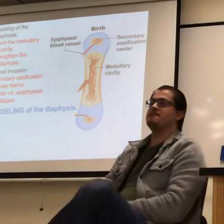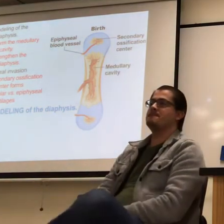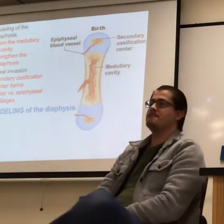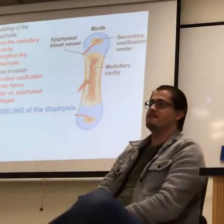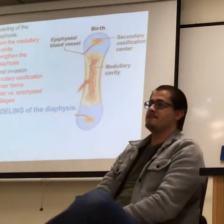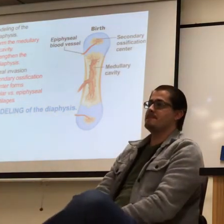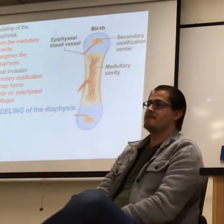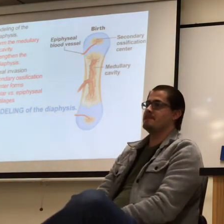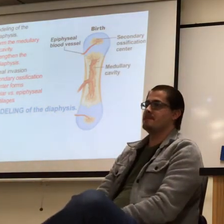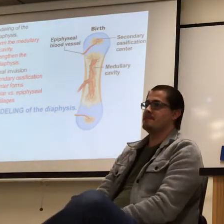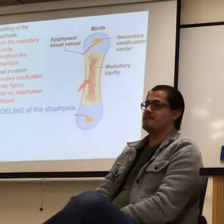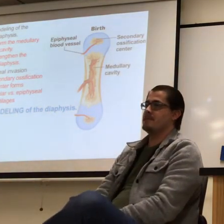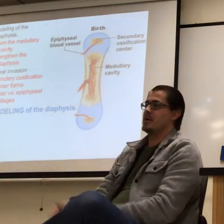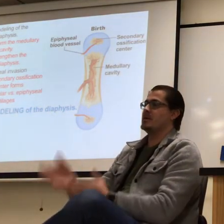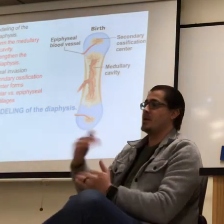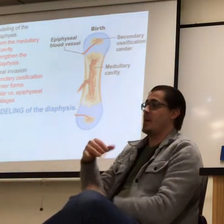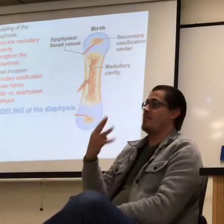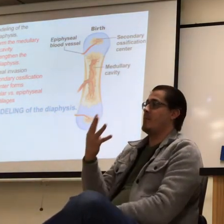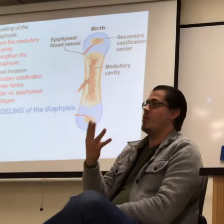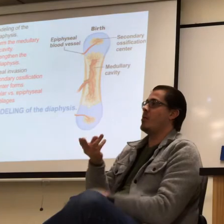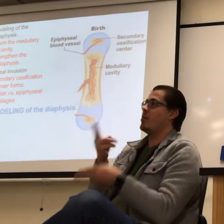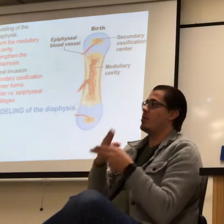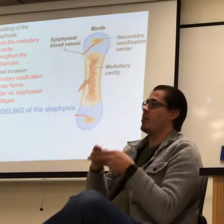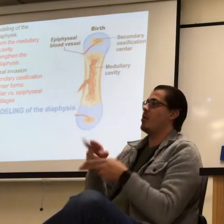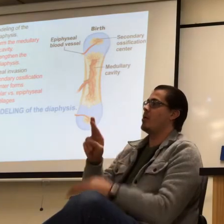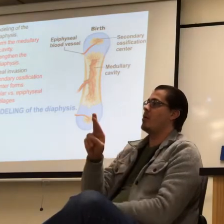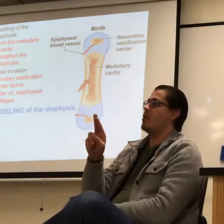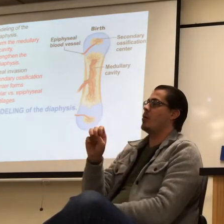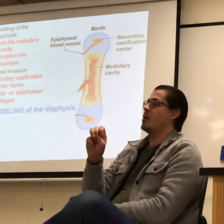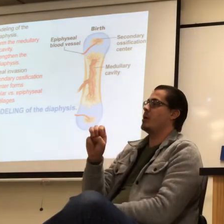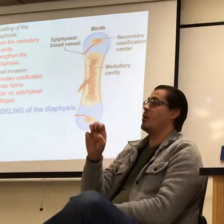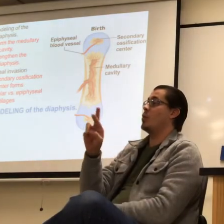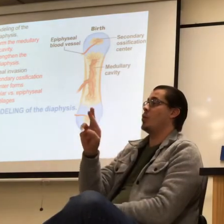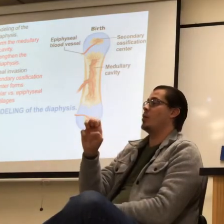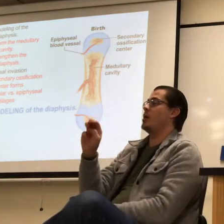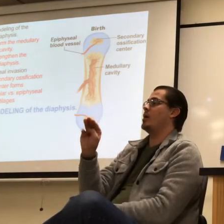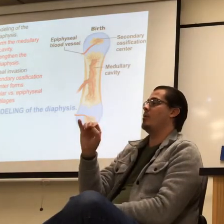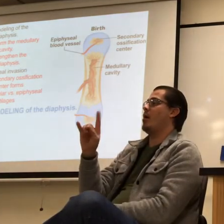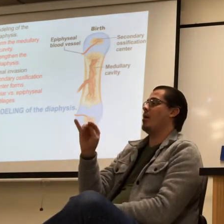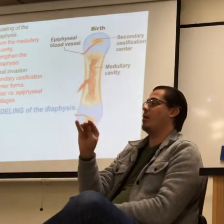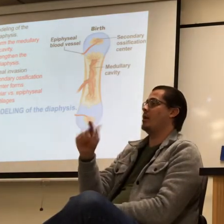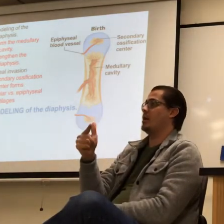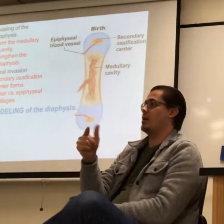Okay, so I guess we're on step four. It's called remodeling of the diaphysis.